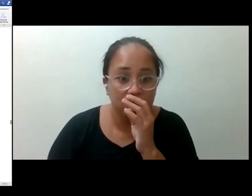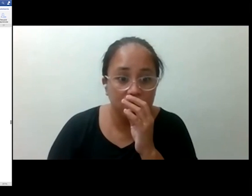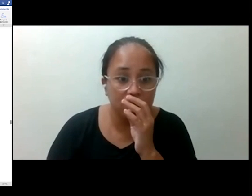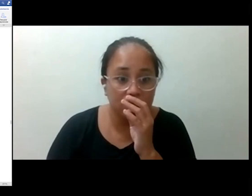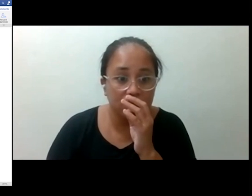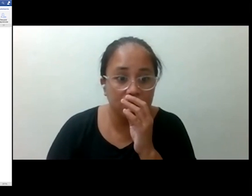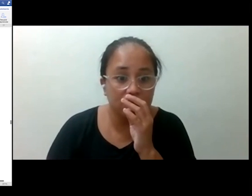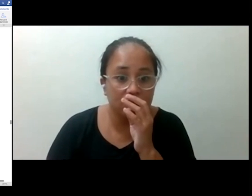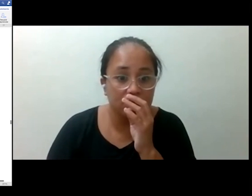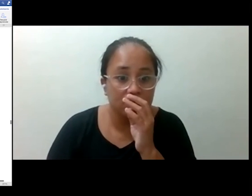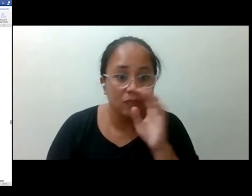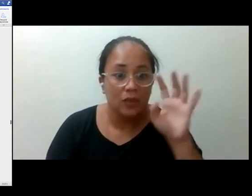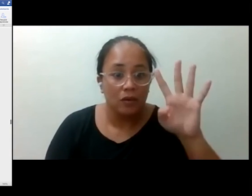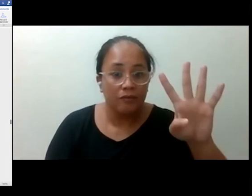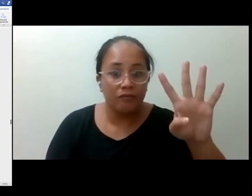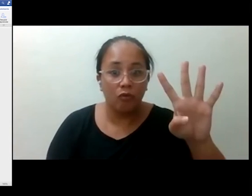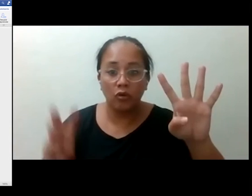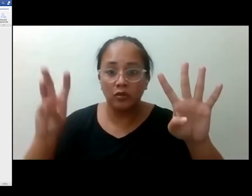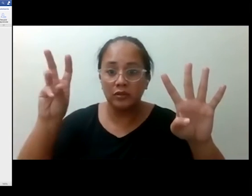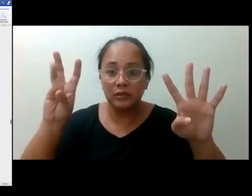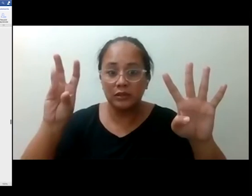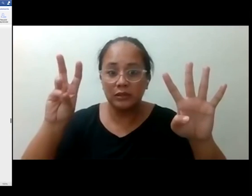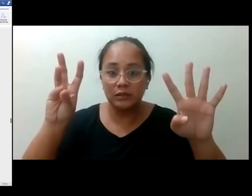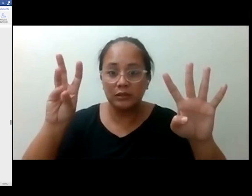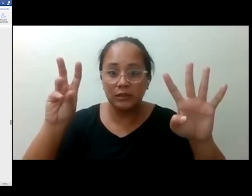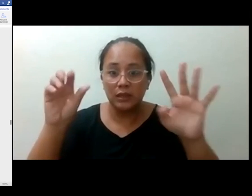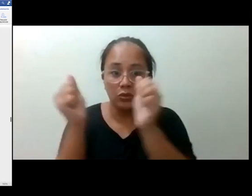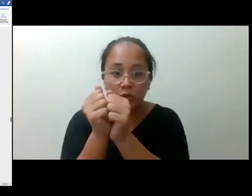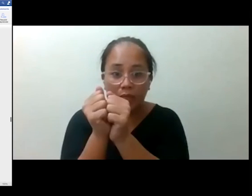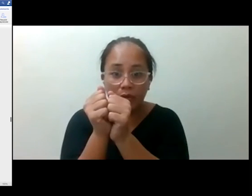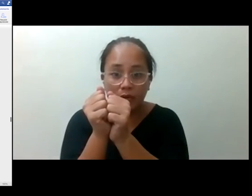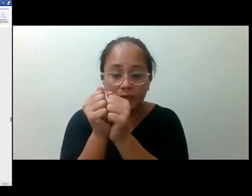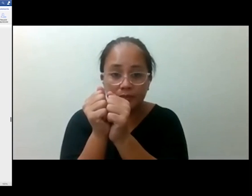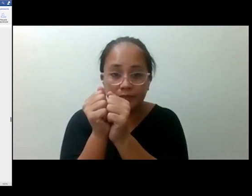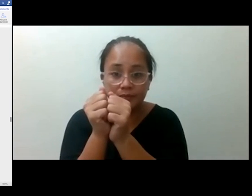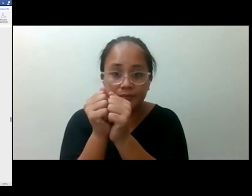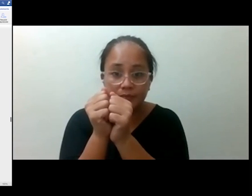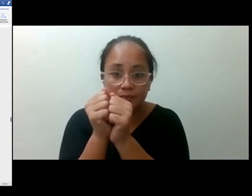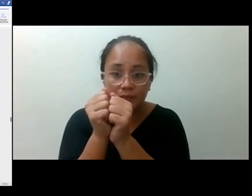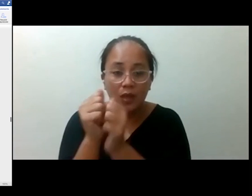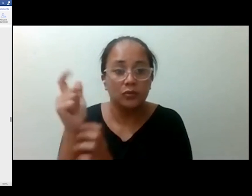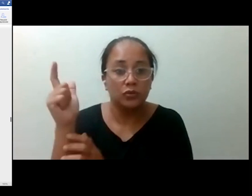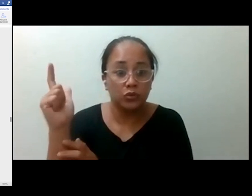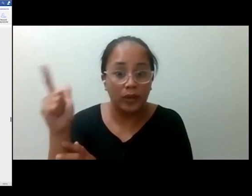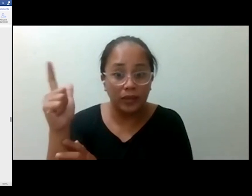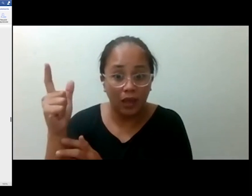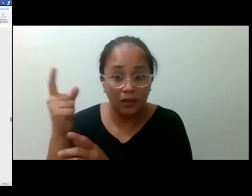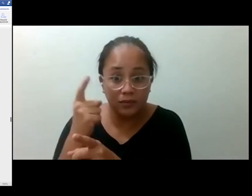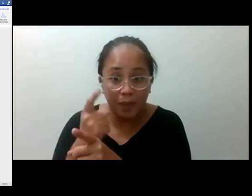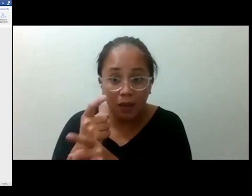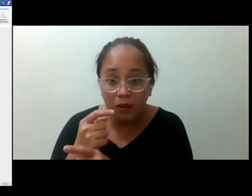what is it, 4, 16 together, 20, right?